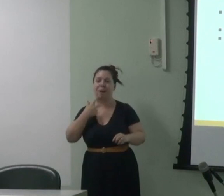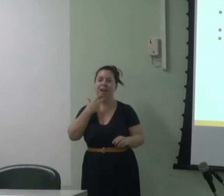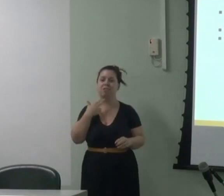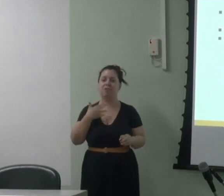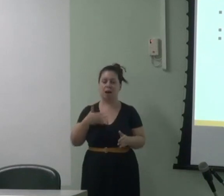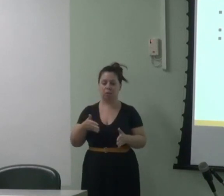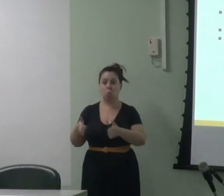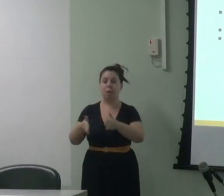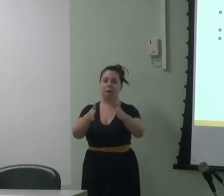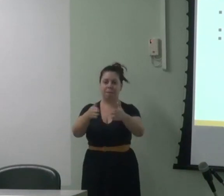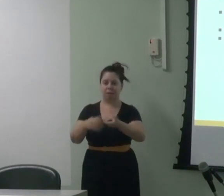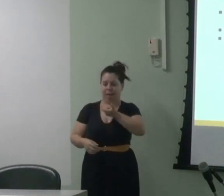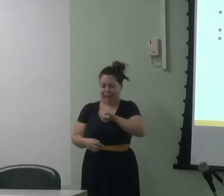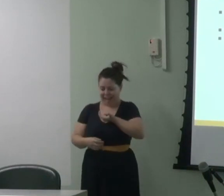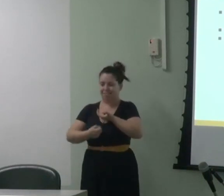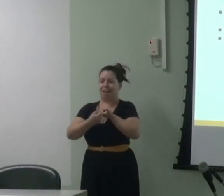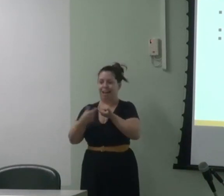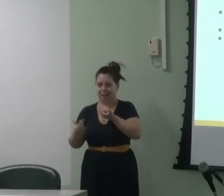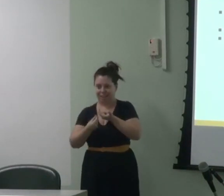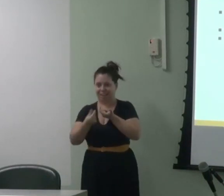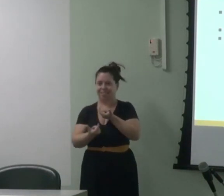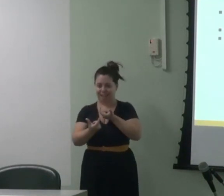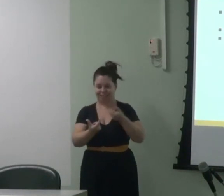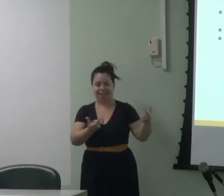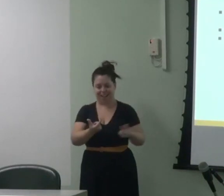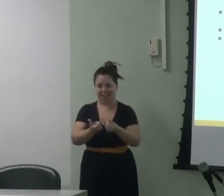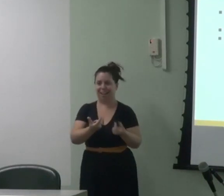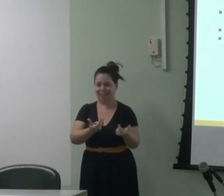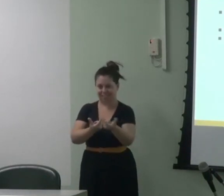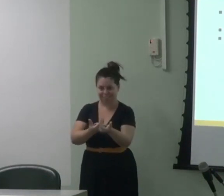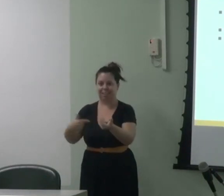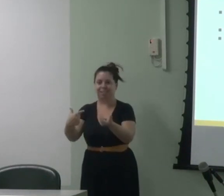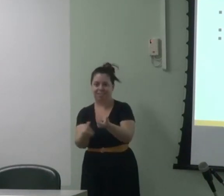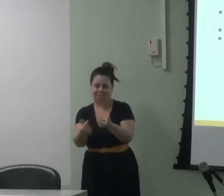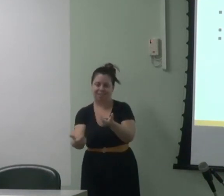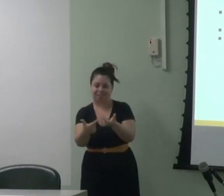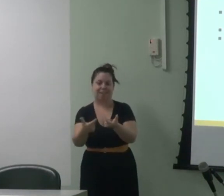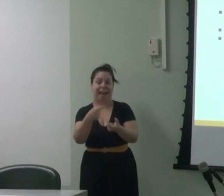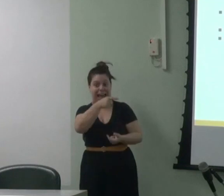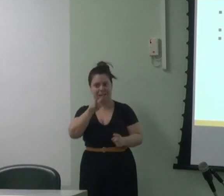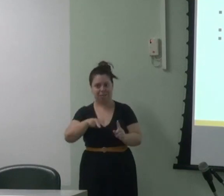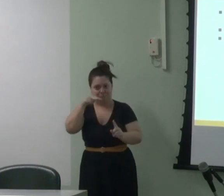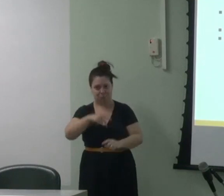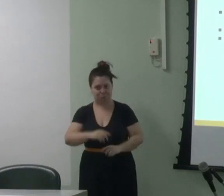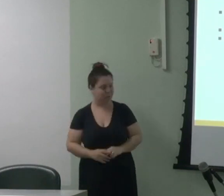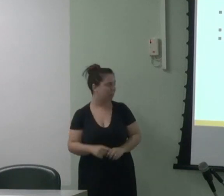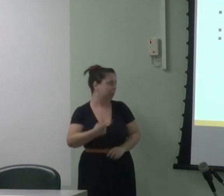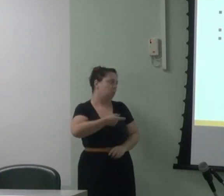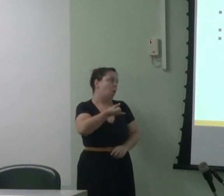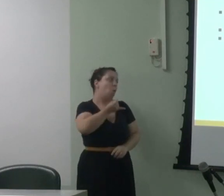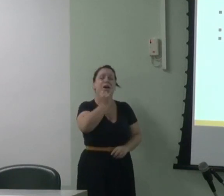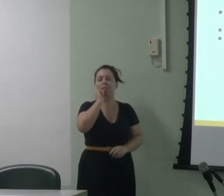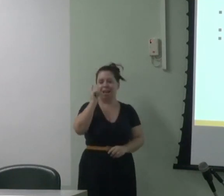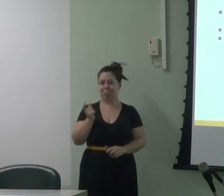angelical, and we end up with angelically as the adverb. This is just the example.